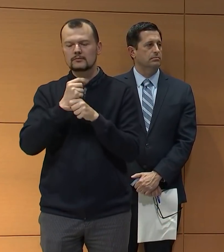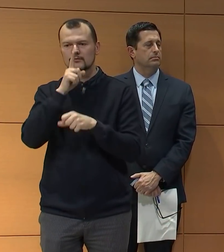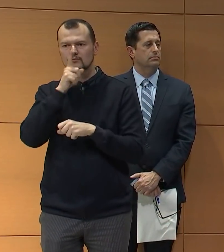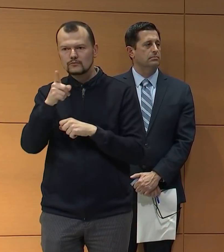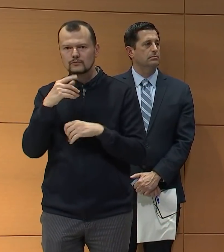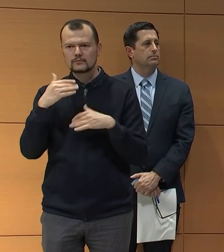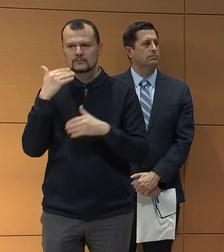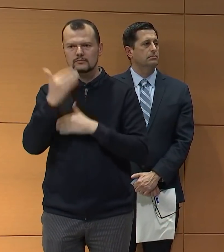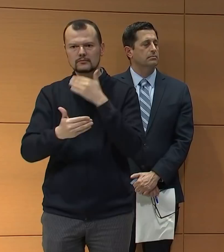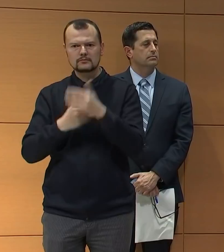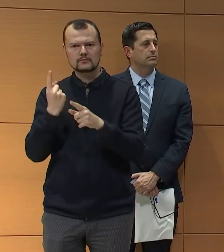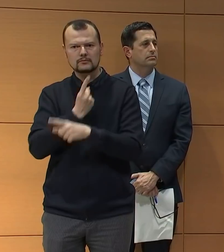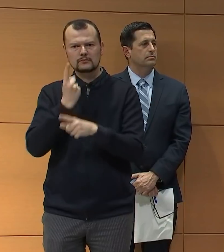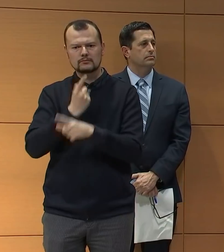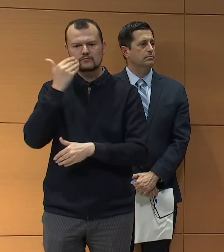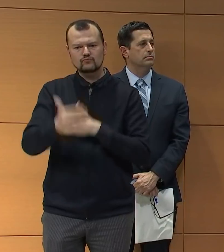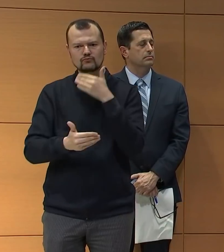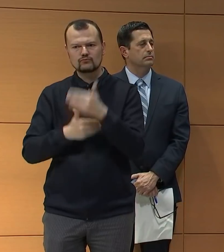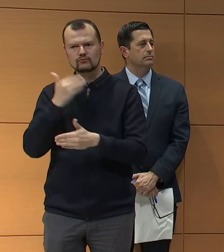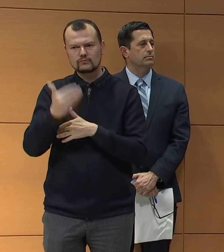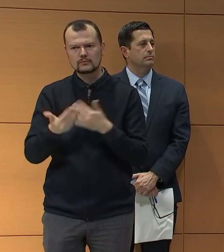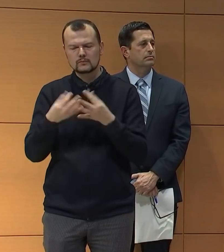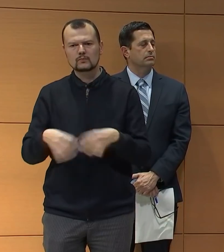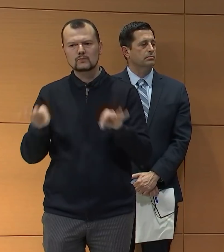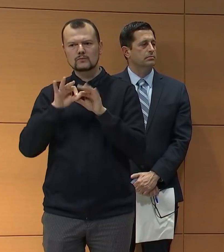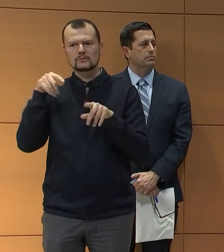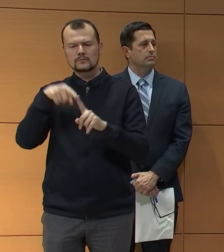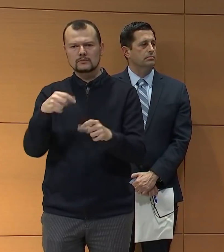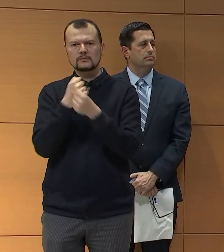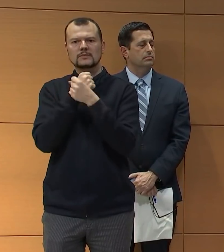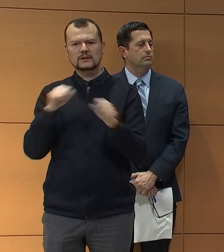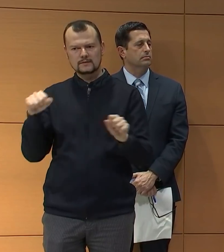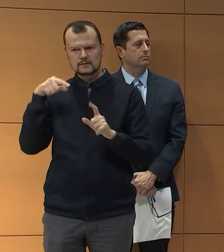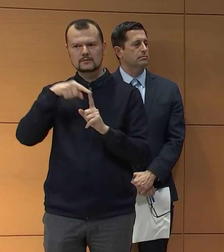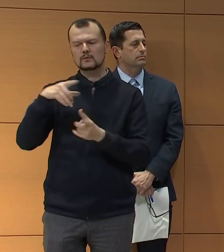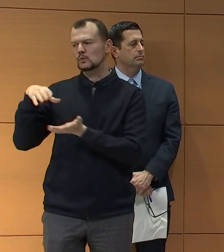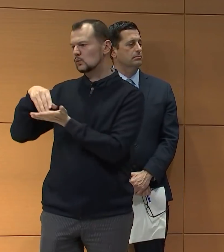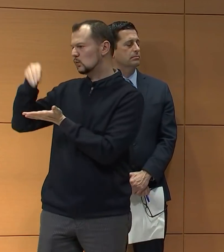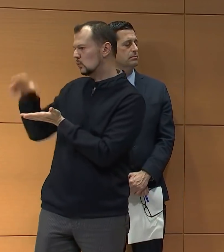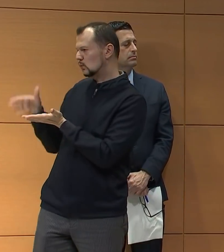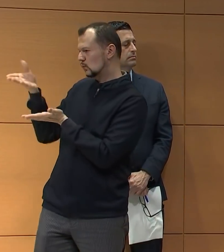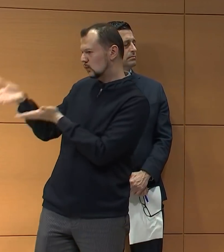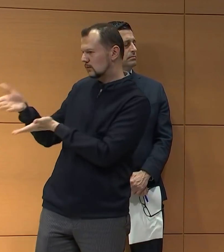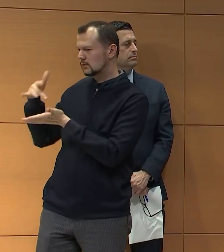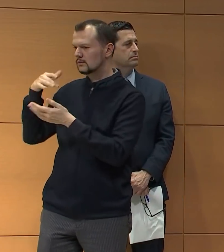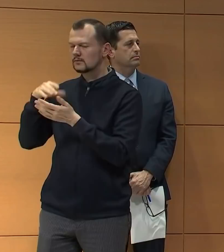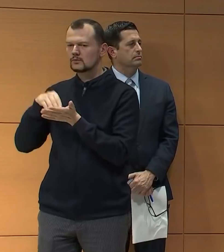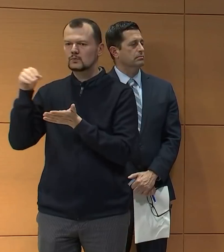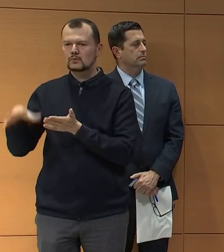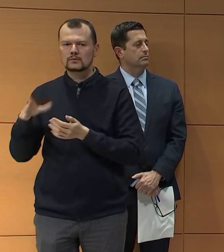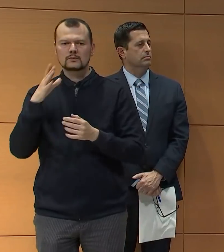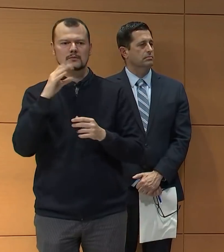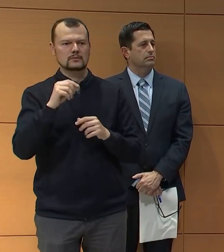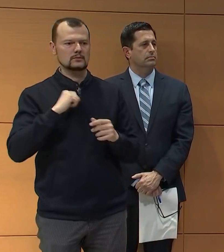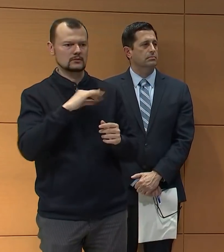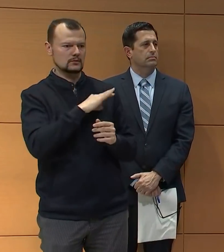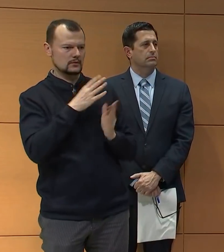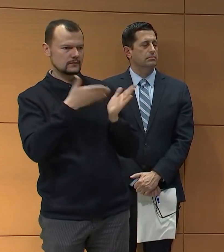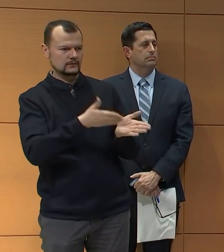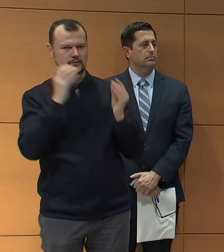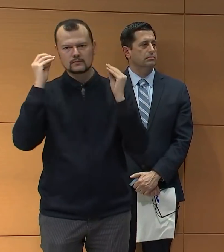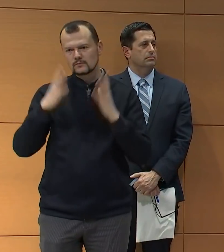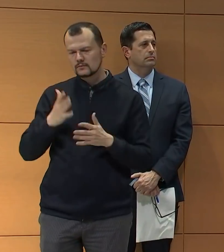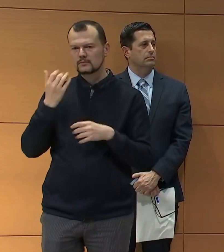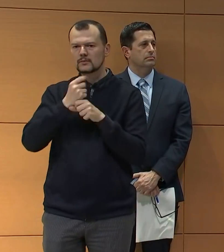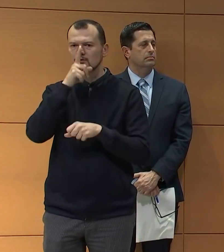the importance of safety for all of our students and staff, and we're going to continue to collaborate with the county officials and the county health